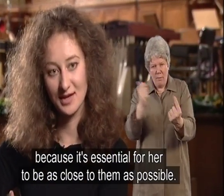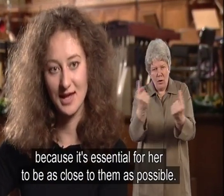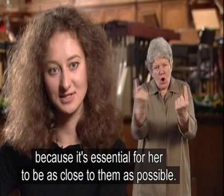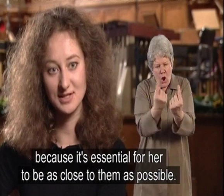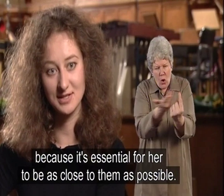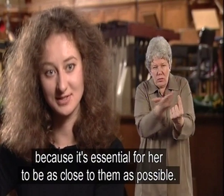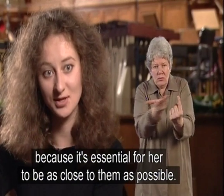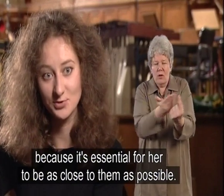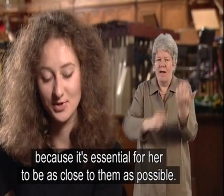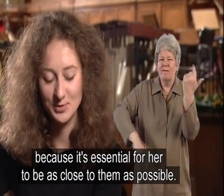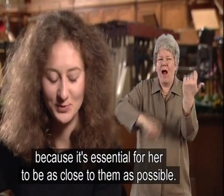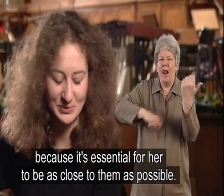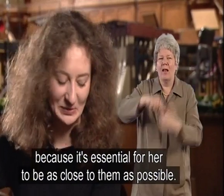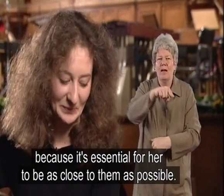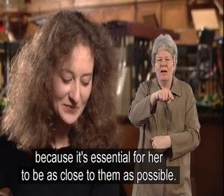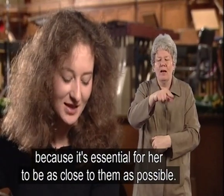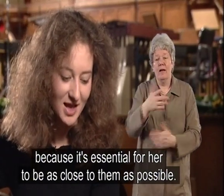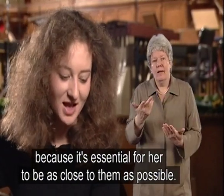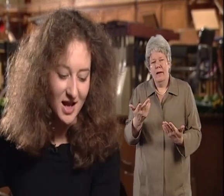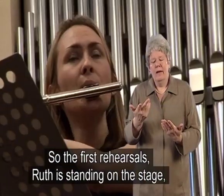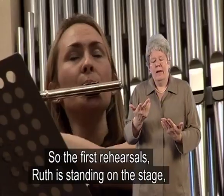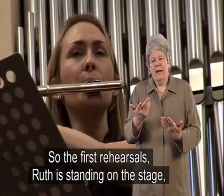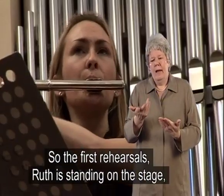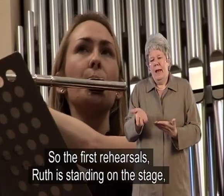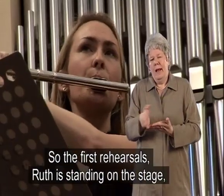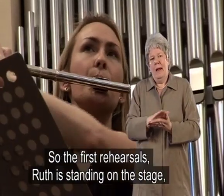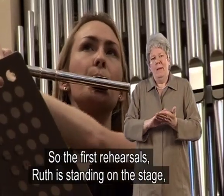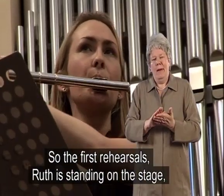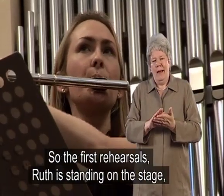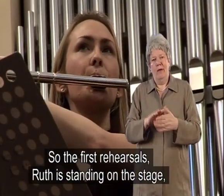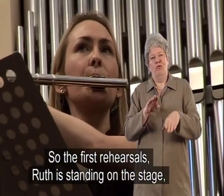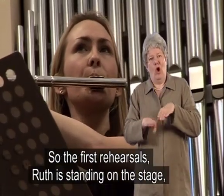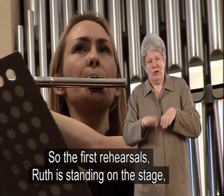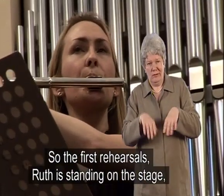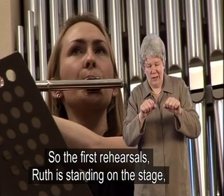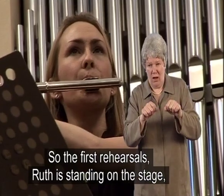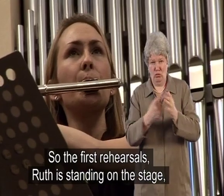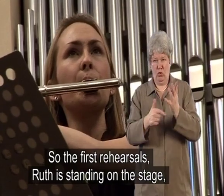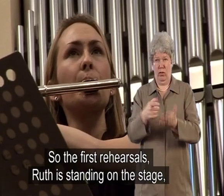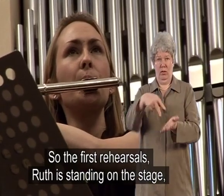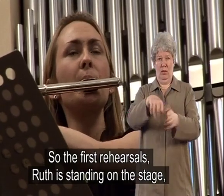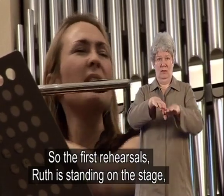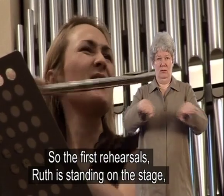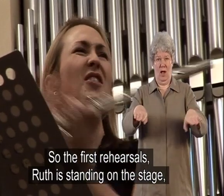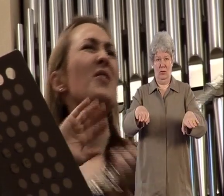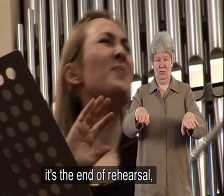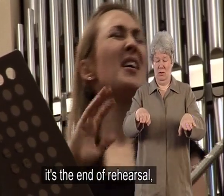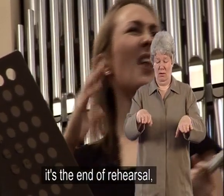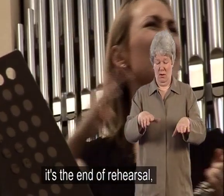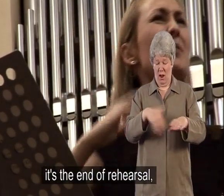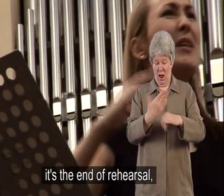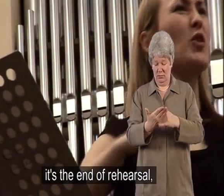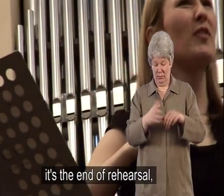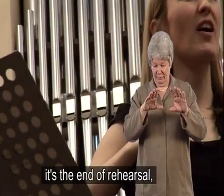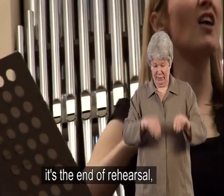be as close to them as possible. So the first rehearsals, Ruth is standing on the